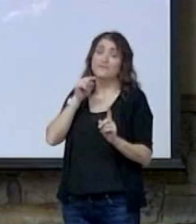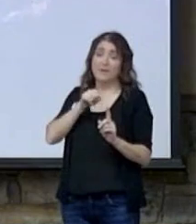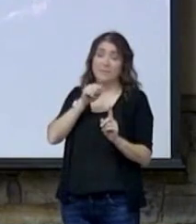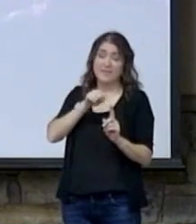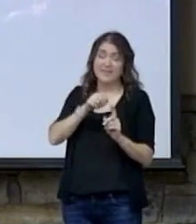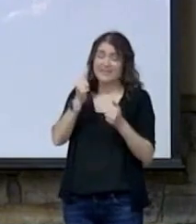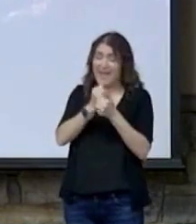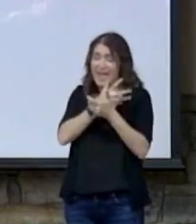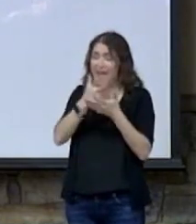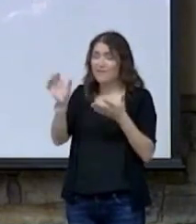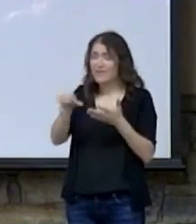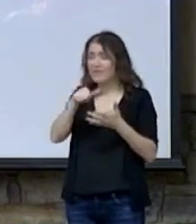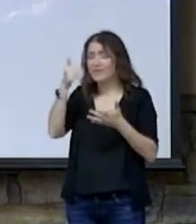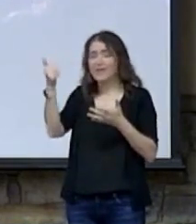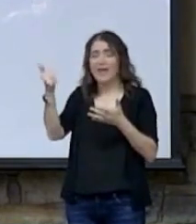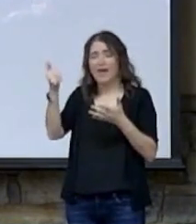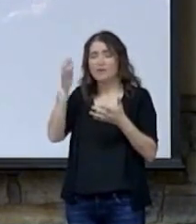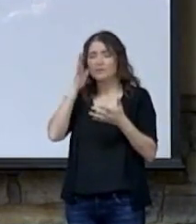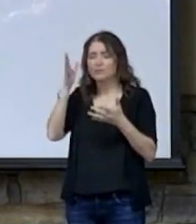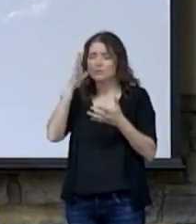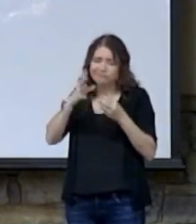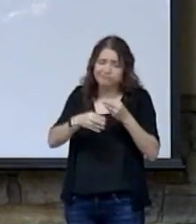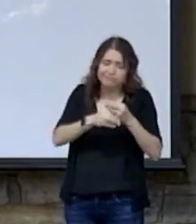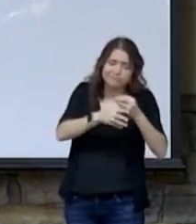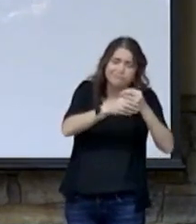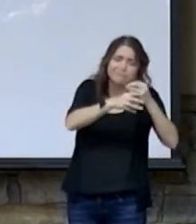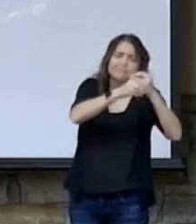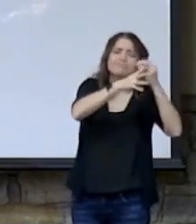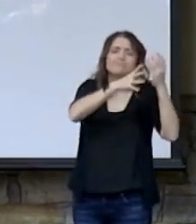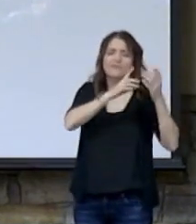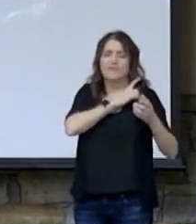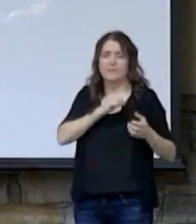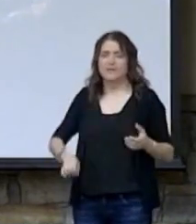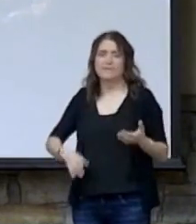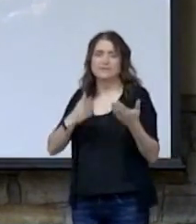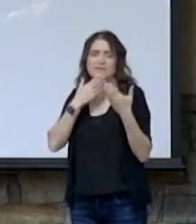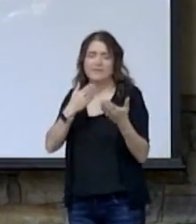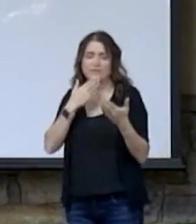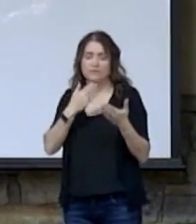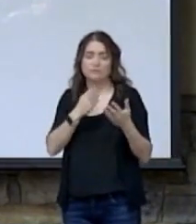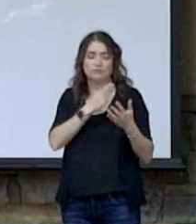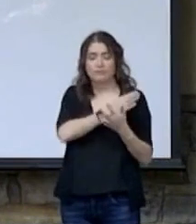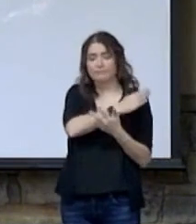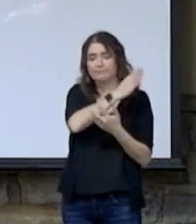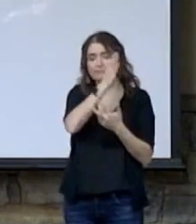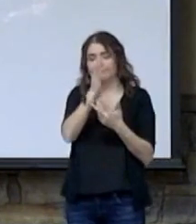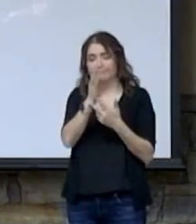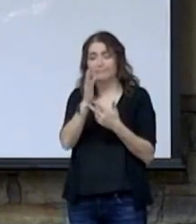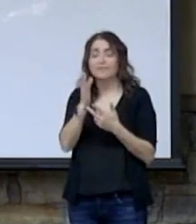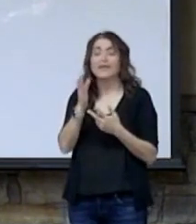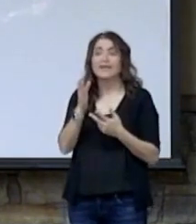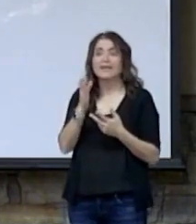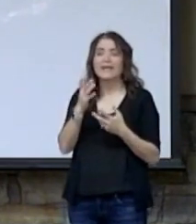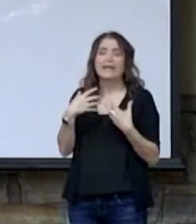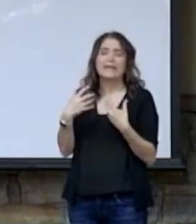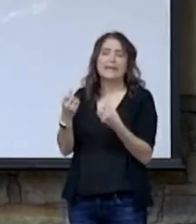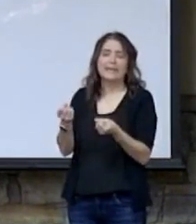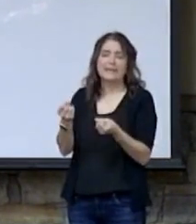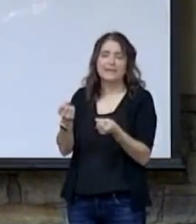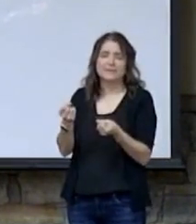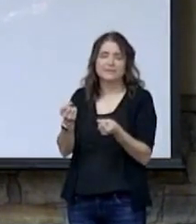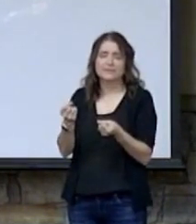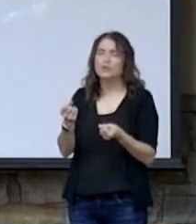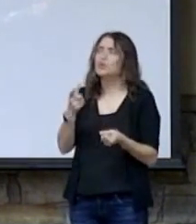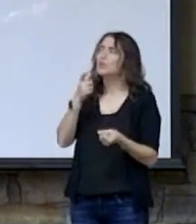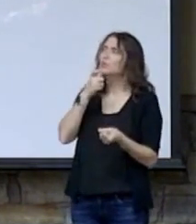else flows in terms of David's thankfulness. He moves from forgiveness to healing. Who forgives all your iniquity?